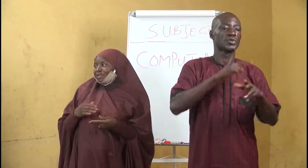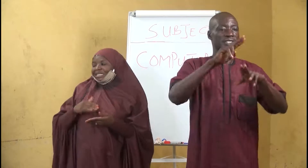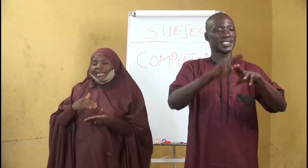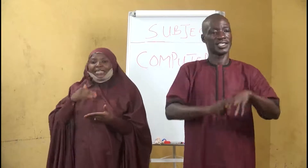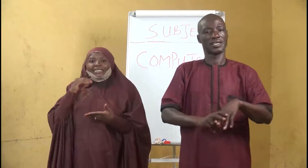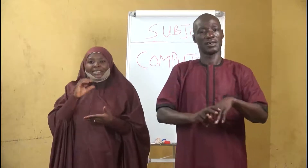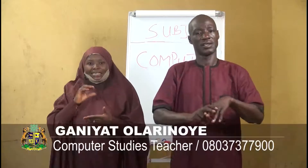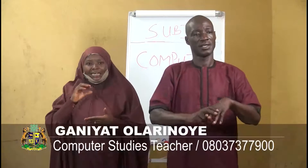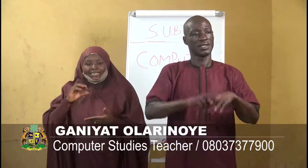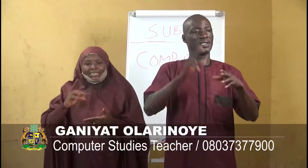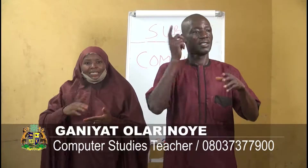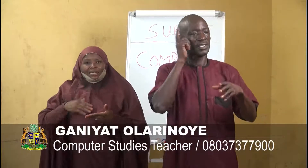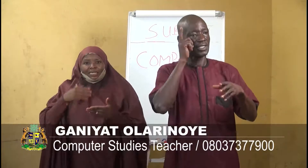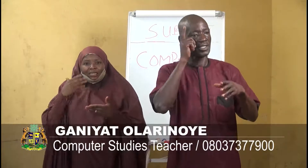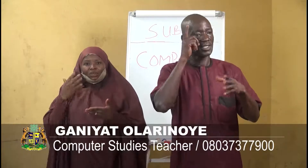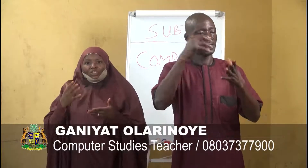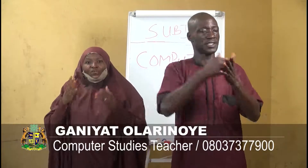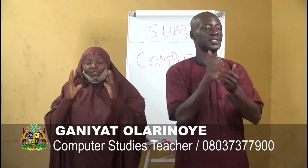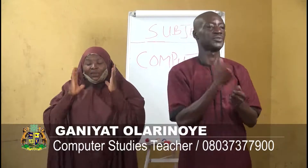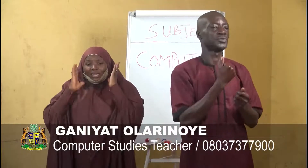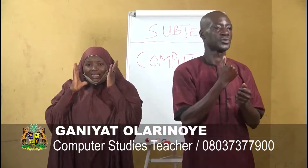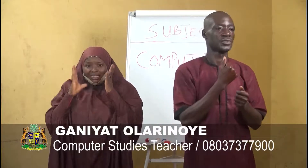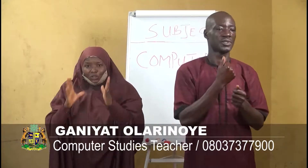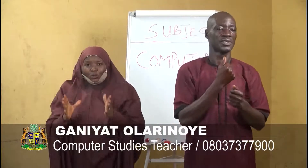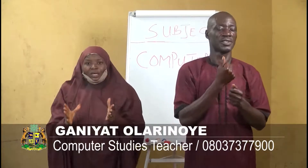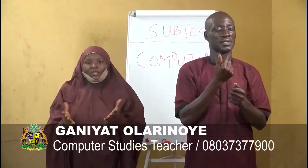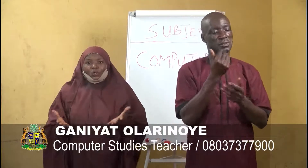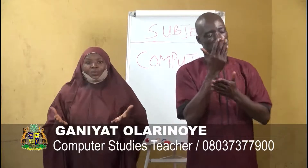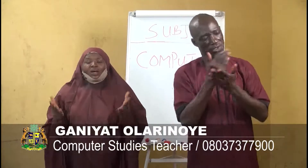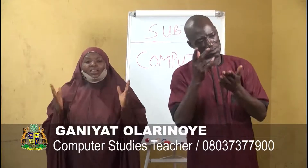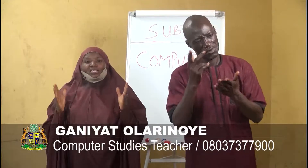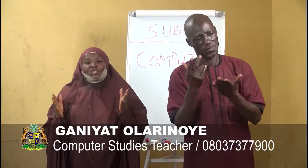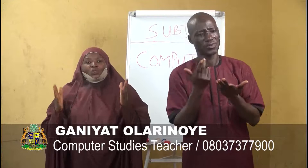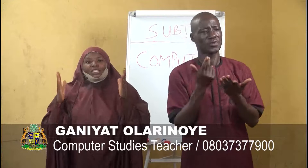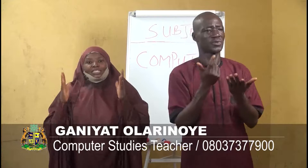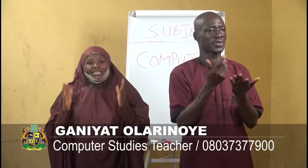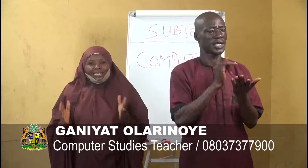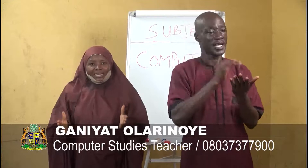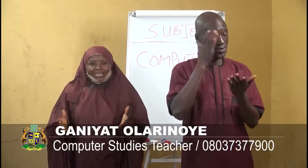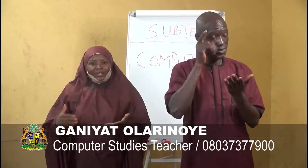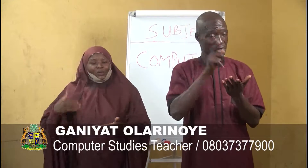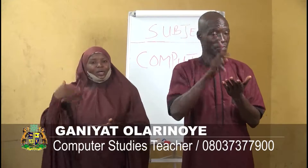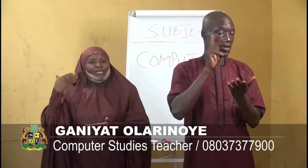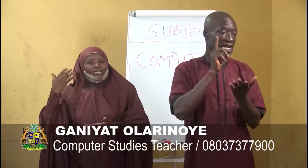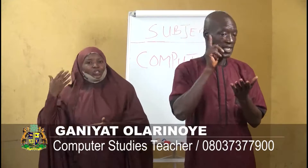transmitted signals. Those of you that you are listening to me at home now, listen to this e-learning, you are listening to